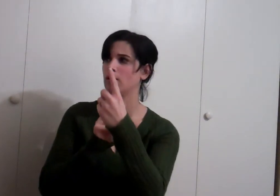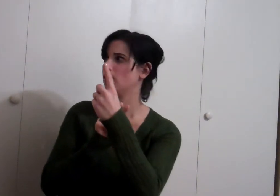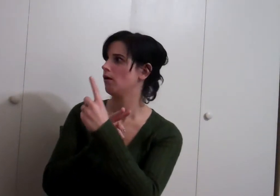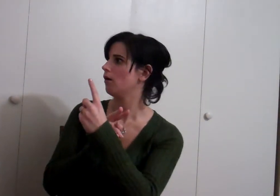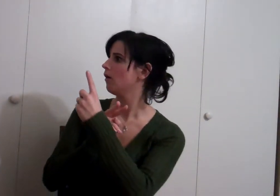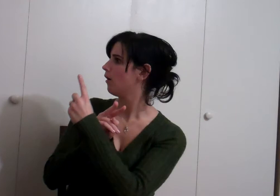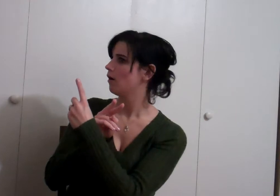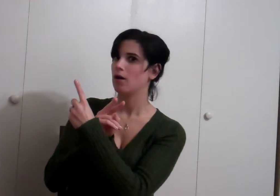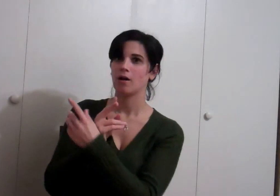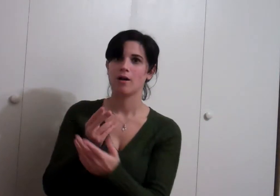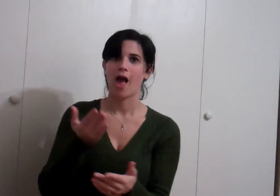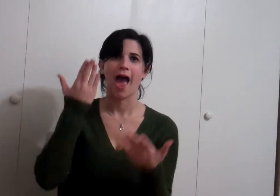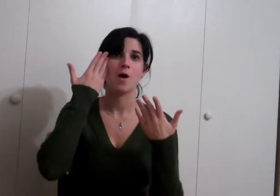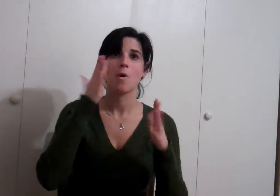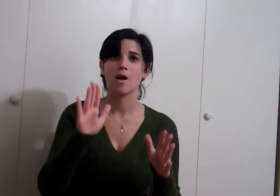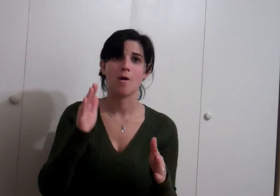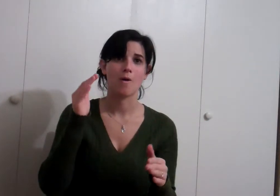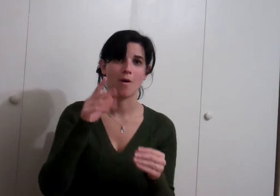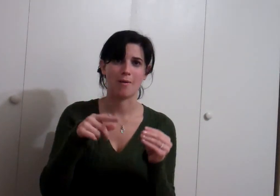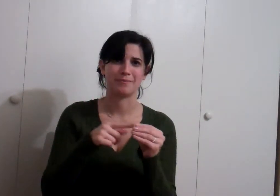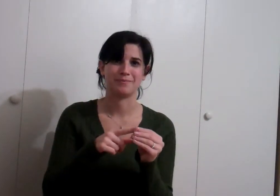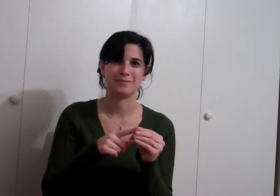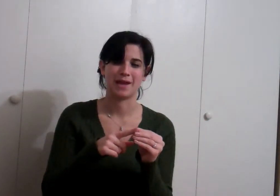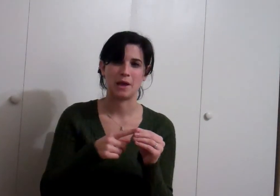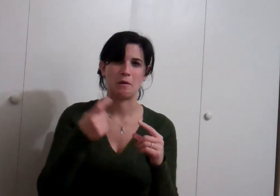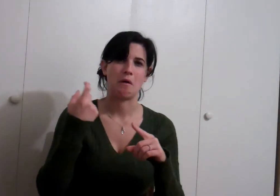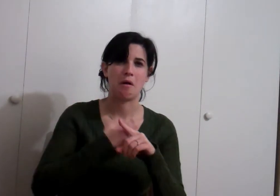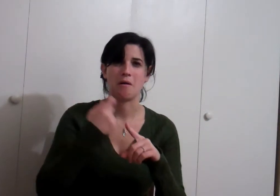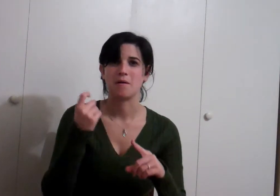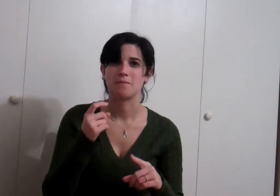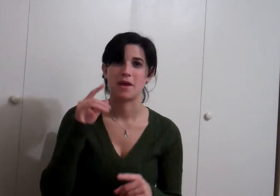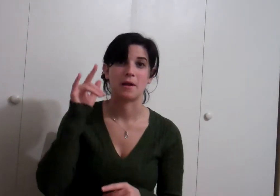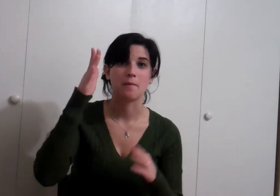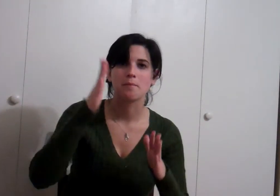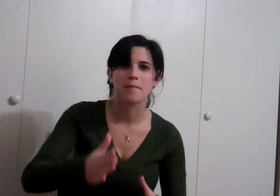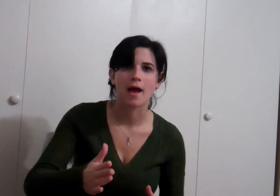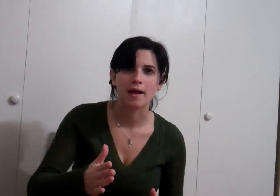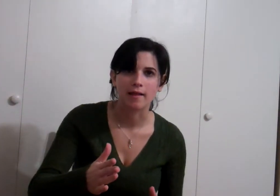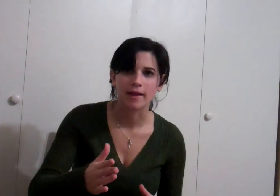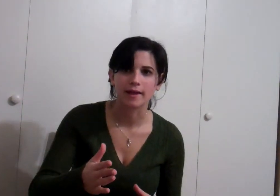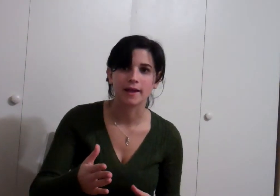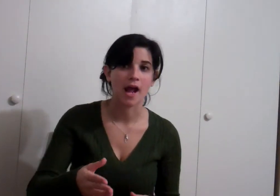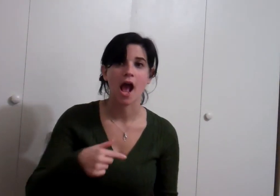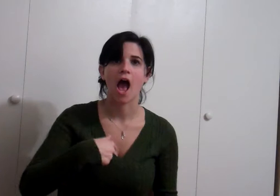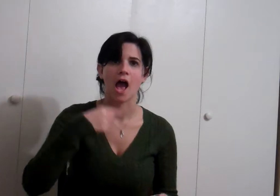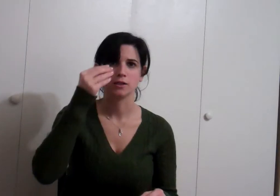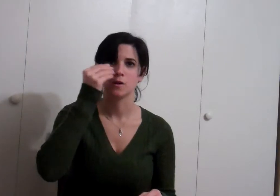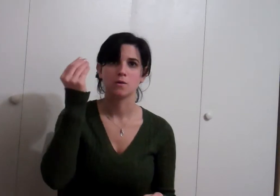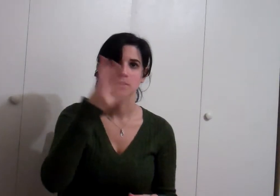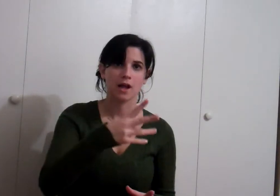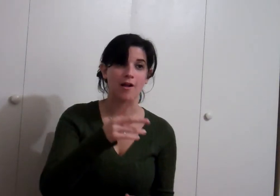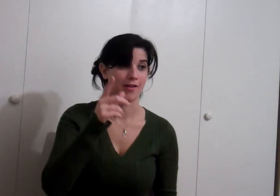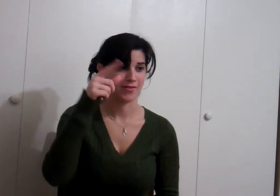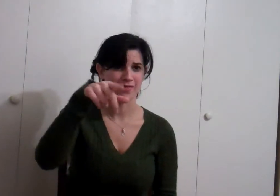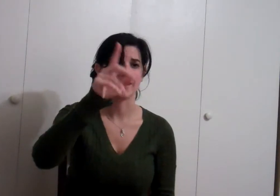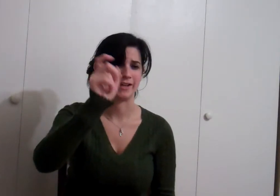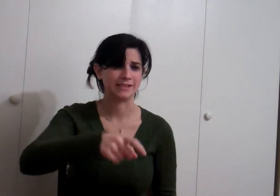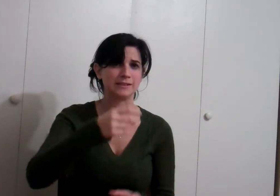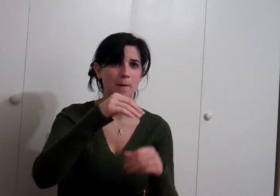about autopilot. I don't like to know about that. I don't like seeing them go to the bathroom. They need to build a bathroom in there. Co-pilot yeah, but you know what? What